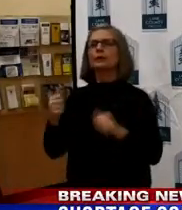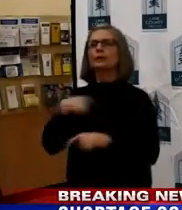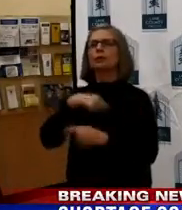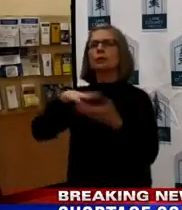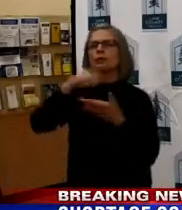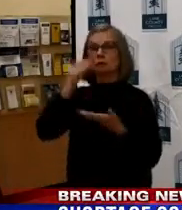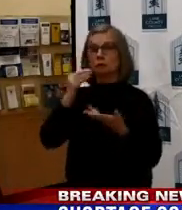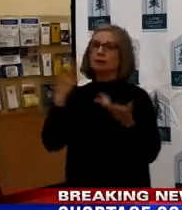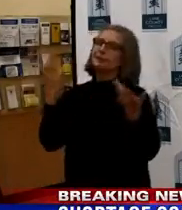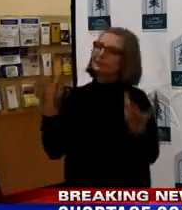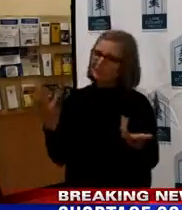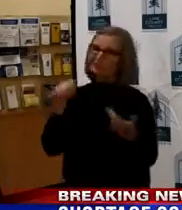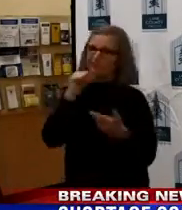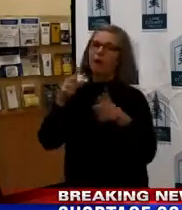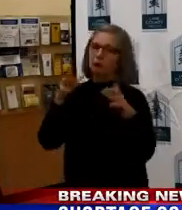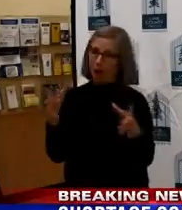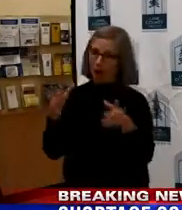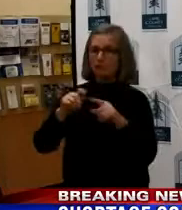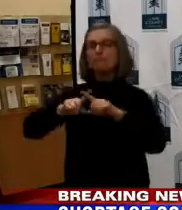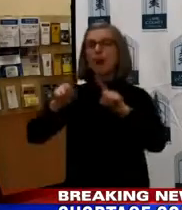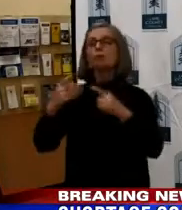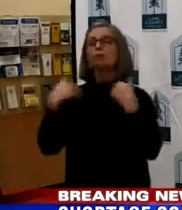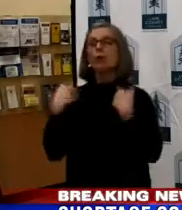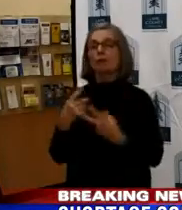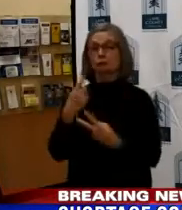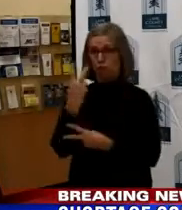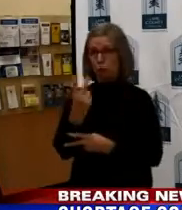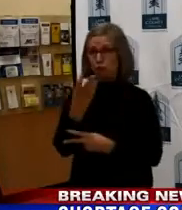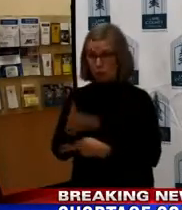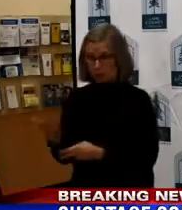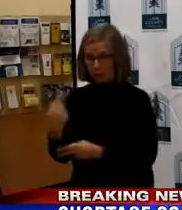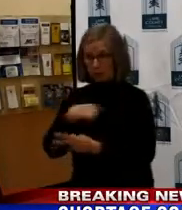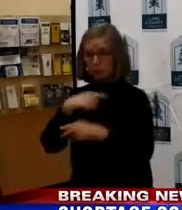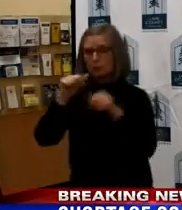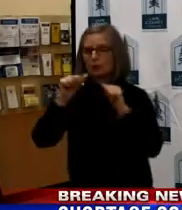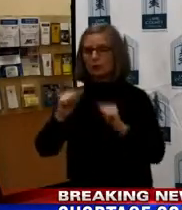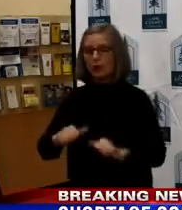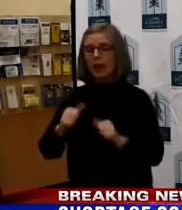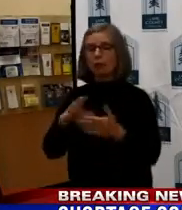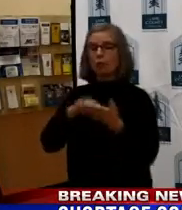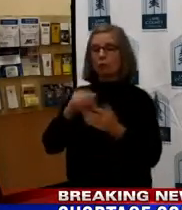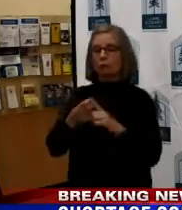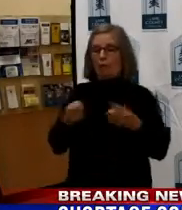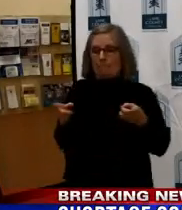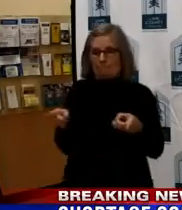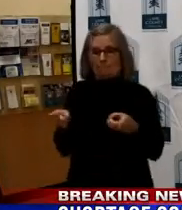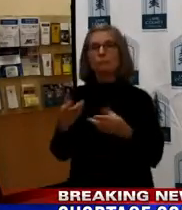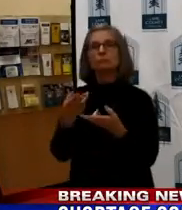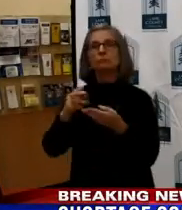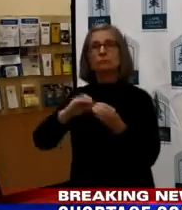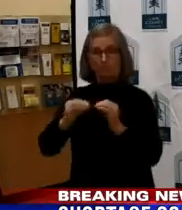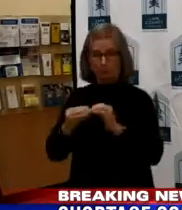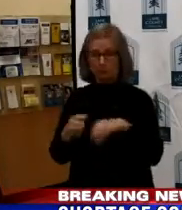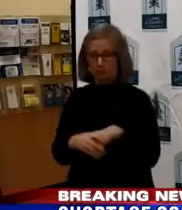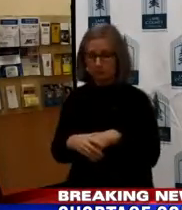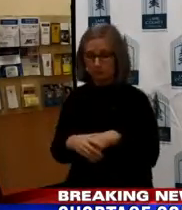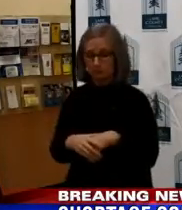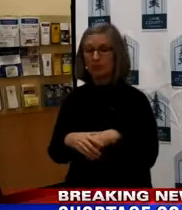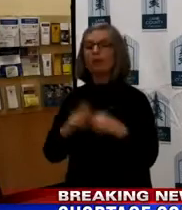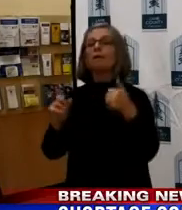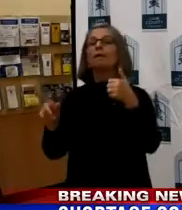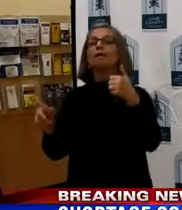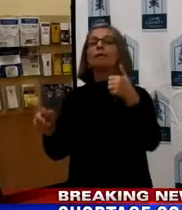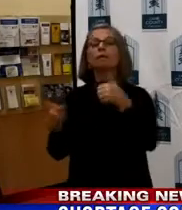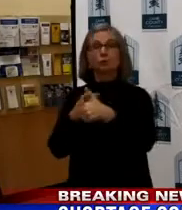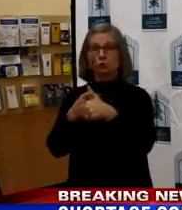officer, there's two options really that you can derive or two conclusions that you could potentially come to from these numbers. One is that the biggest wave has